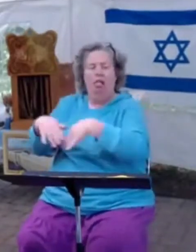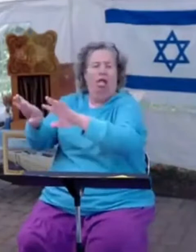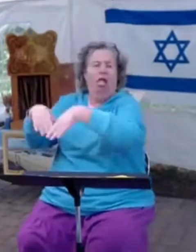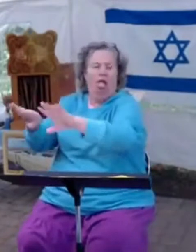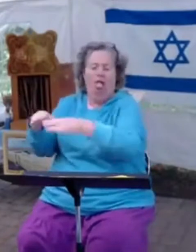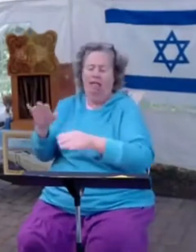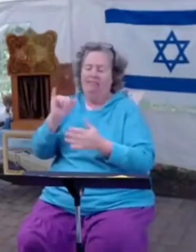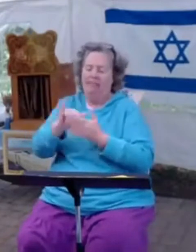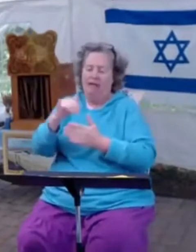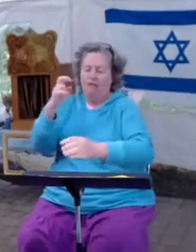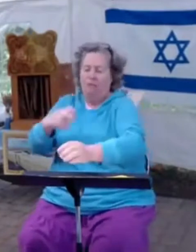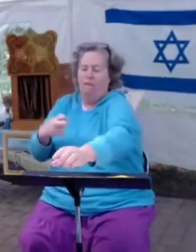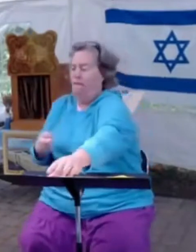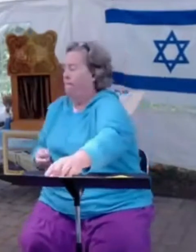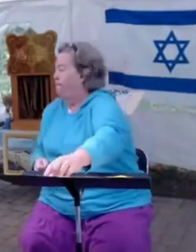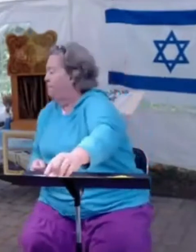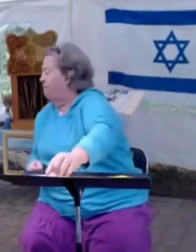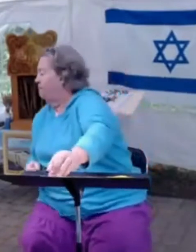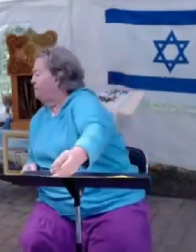because what I was looking for